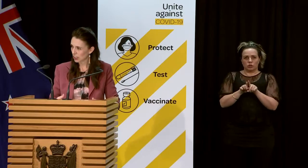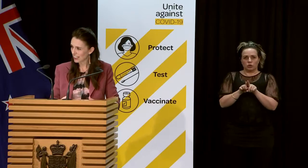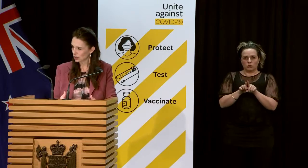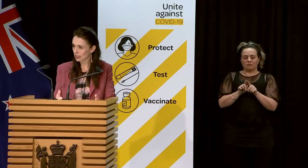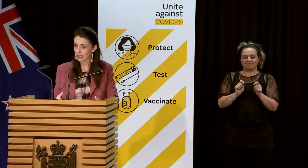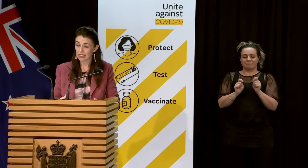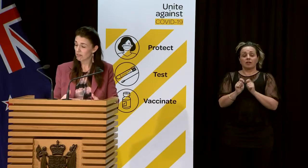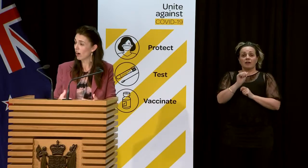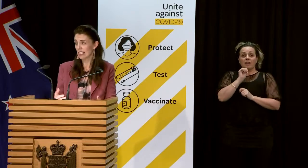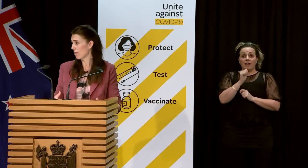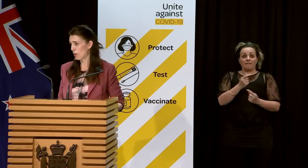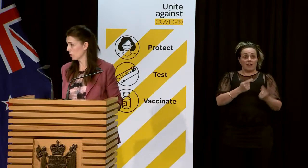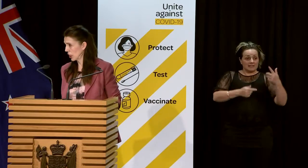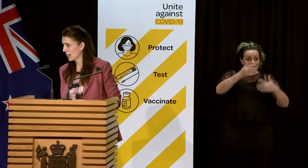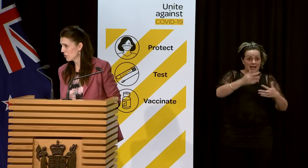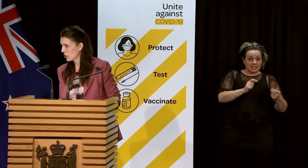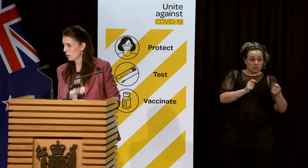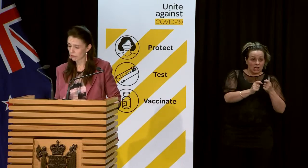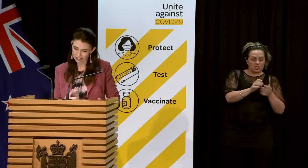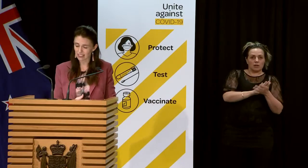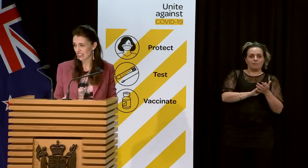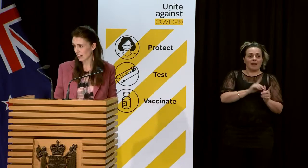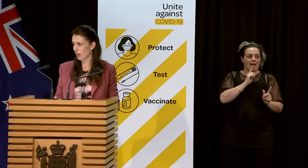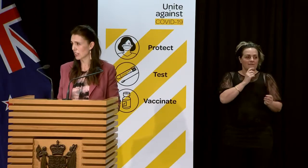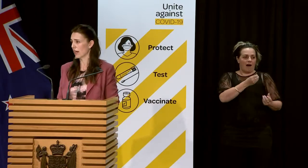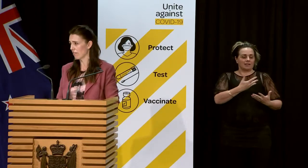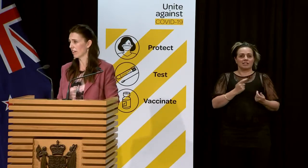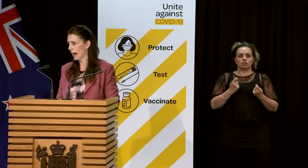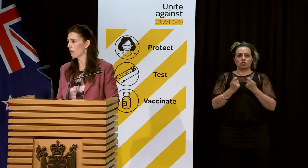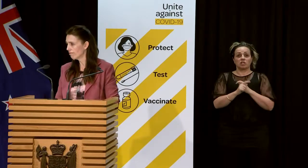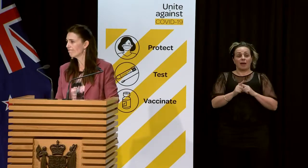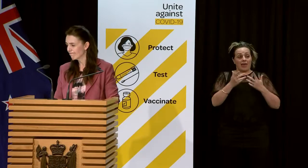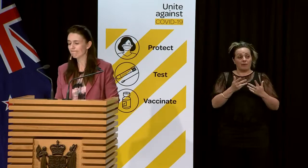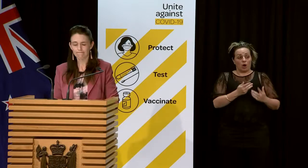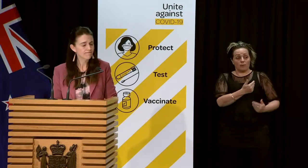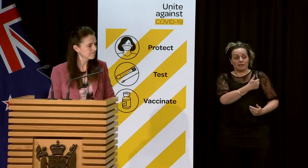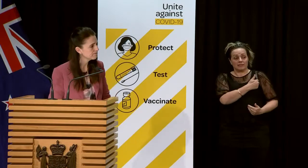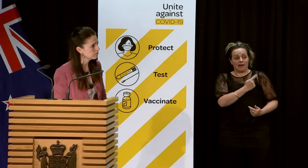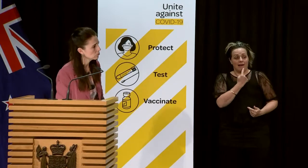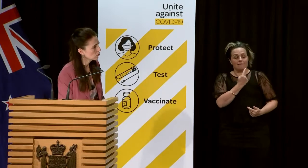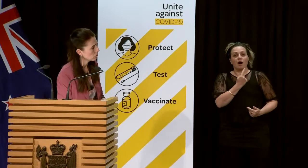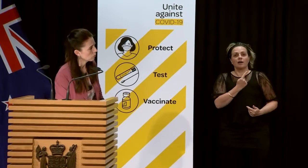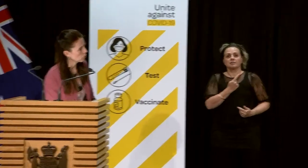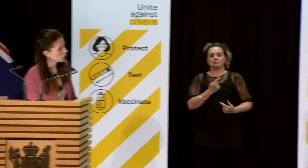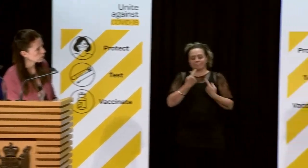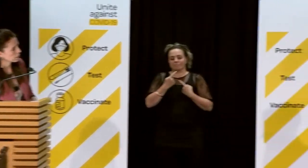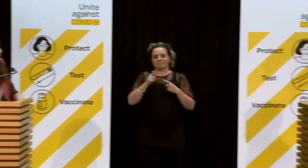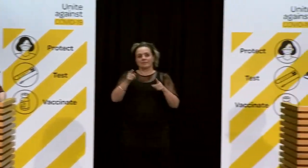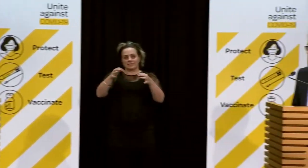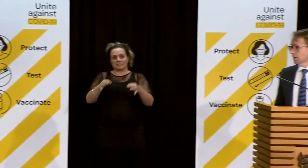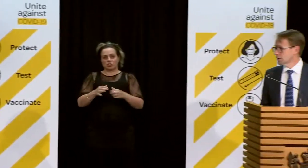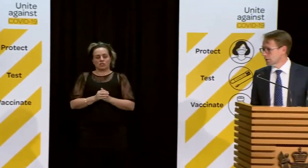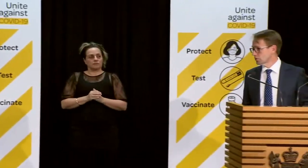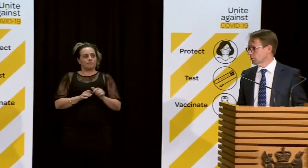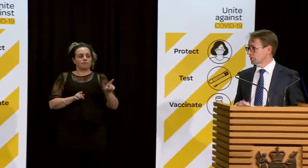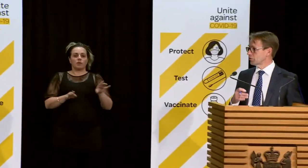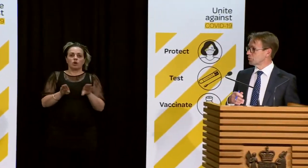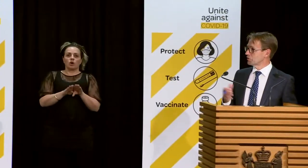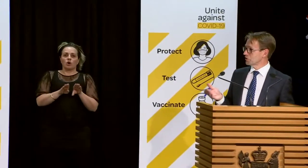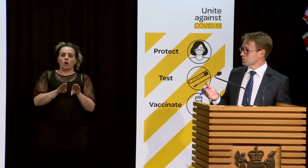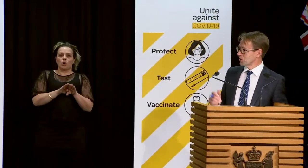data changes, then the advice may well change. But this is the advice we have for now. And Prime Minister, what I would say is, talking to my counterpart,